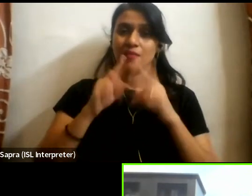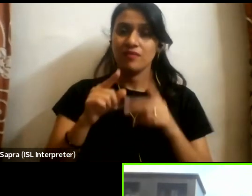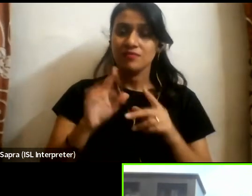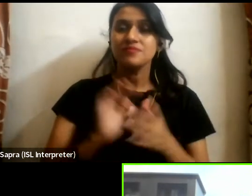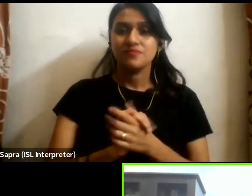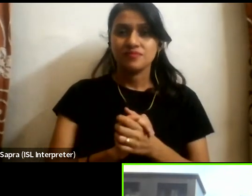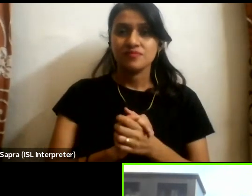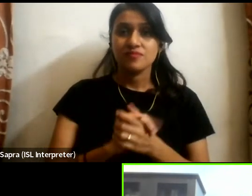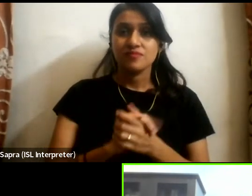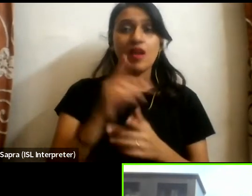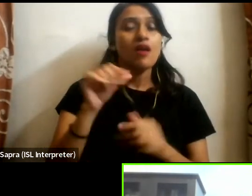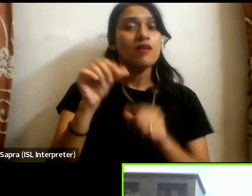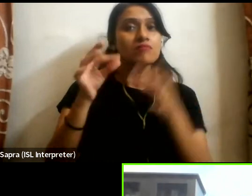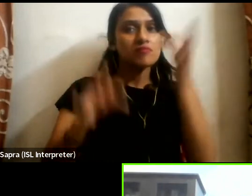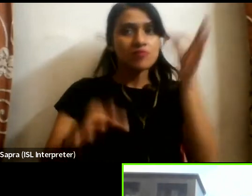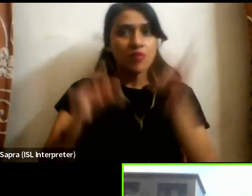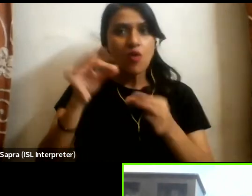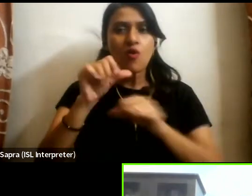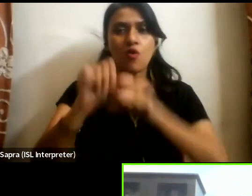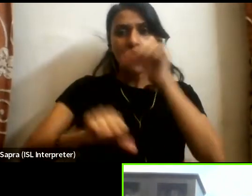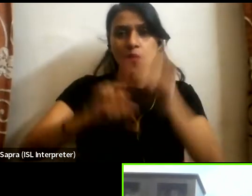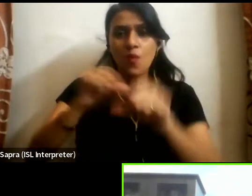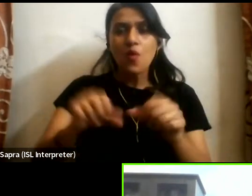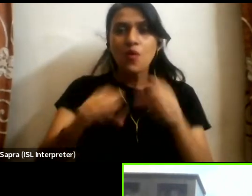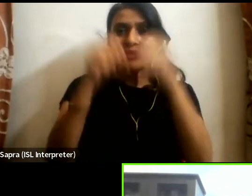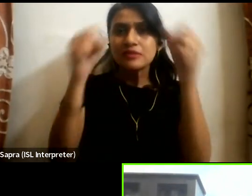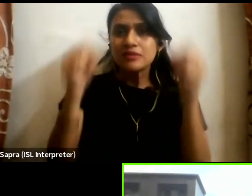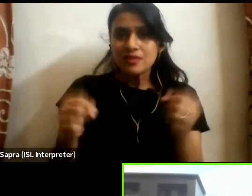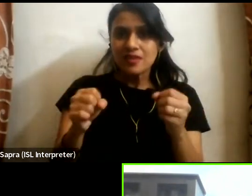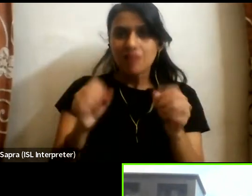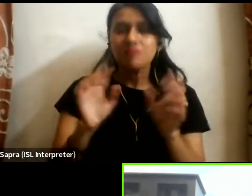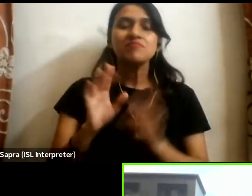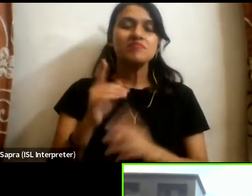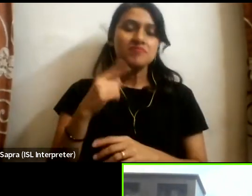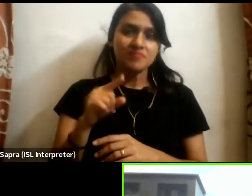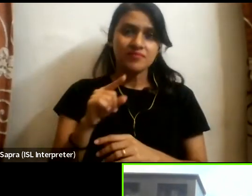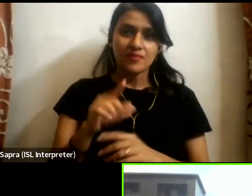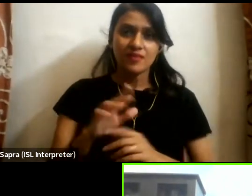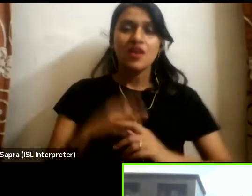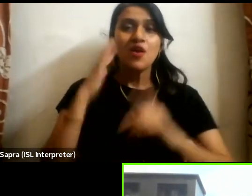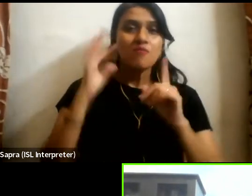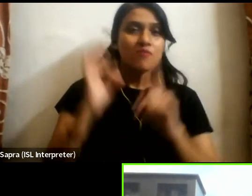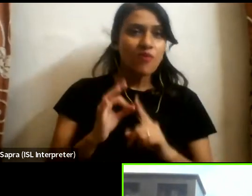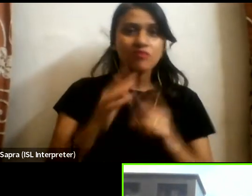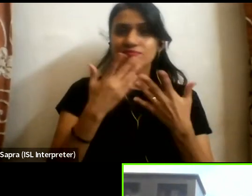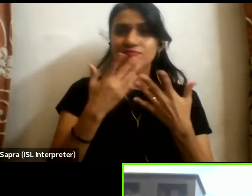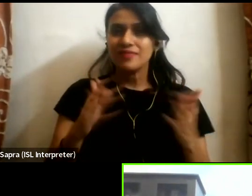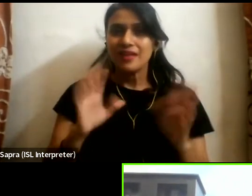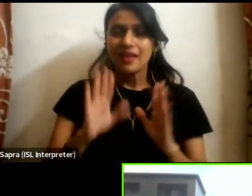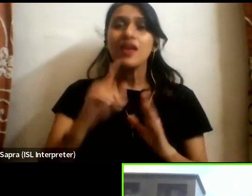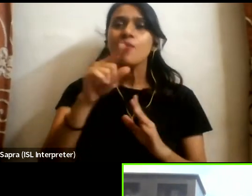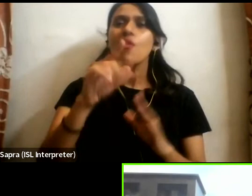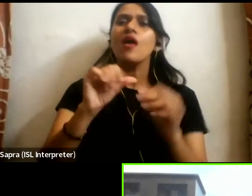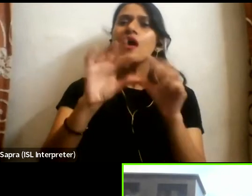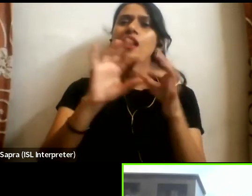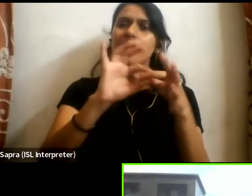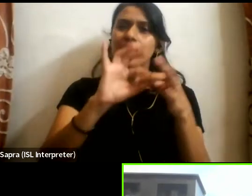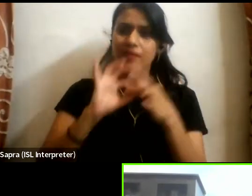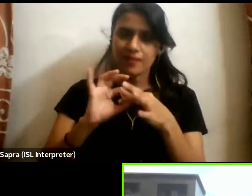judiciary functions. And that, as you rightly said, comes from this very almost like